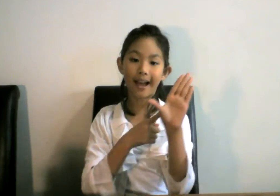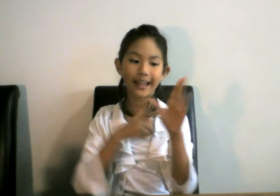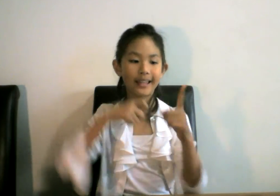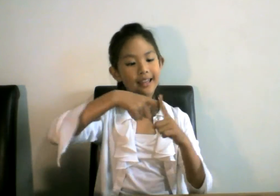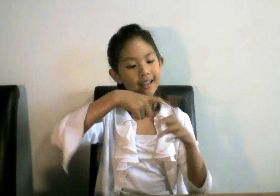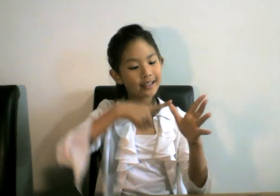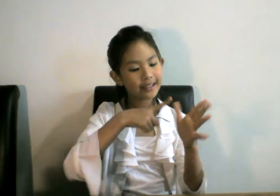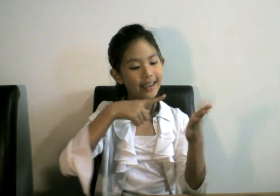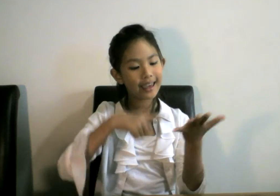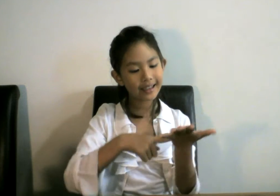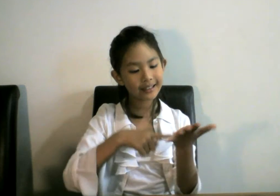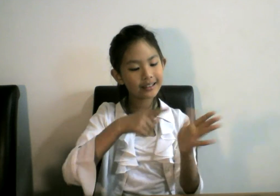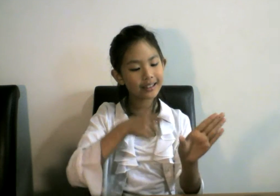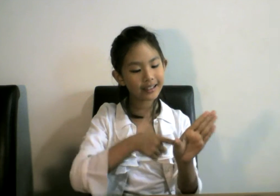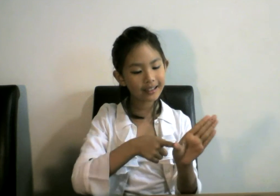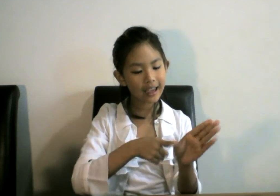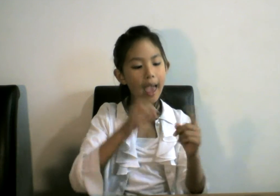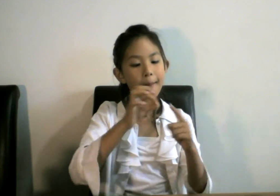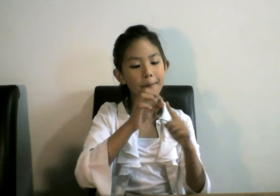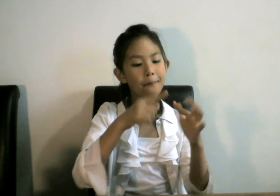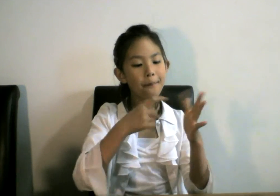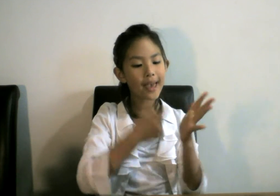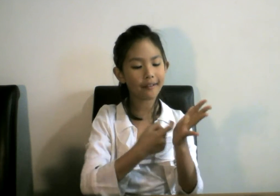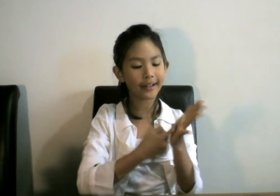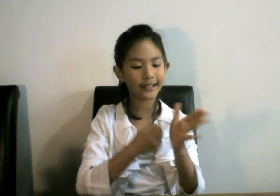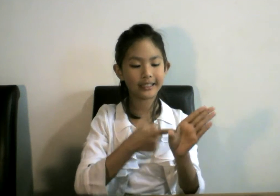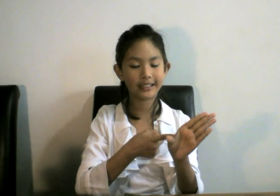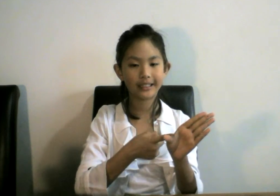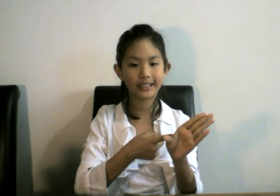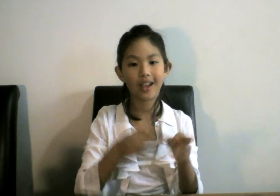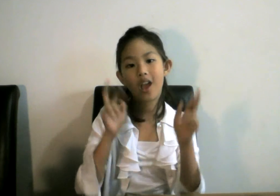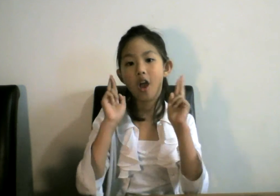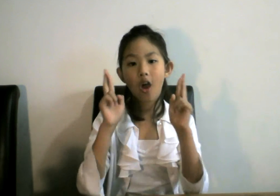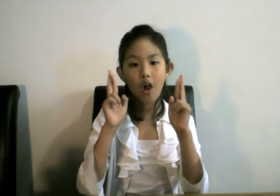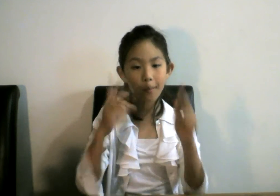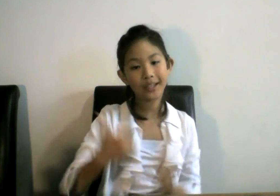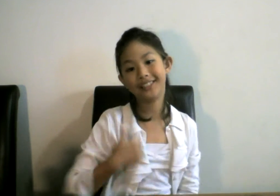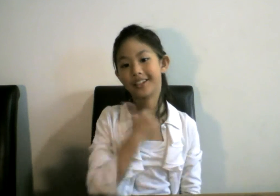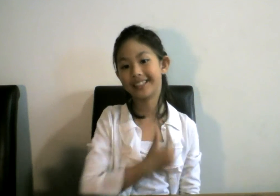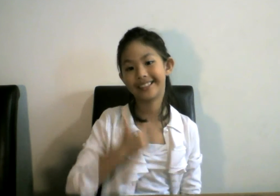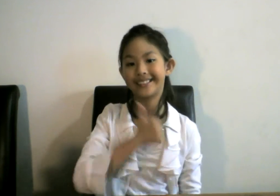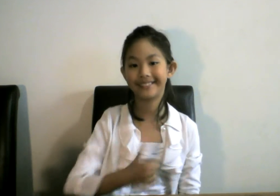by Katy Perry. Hope you enjoy it.